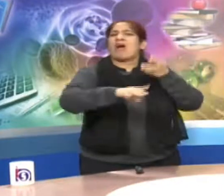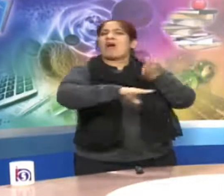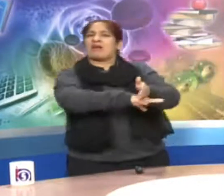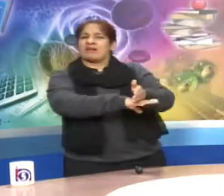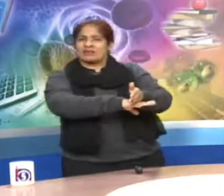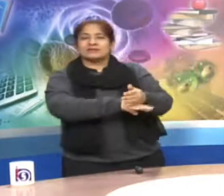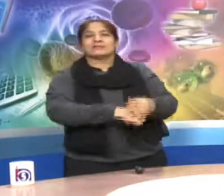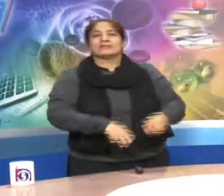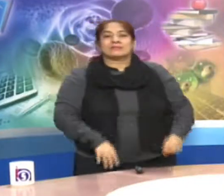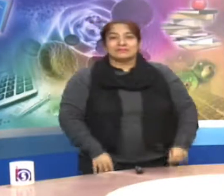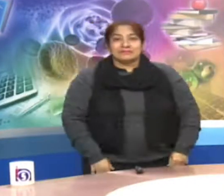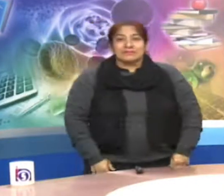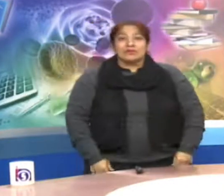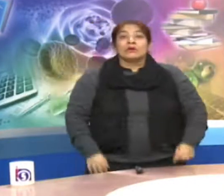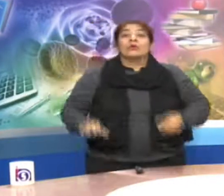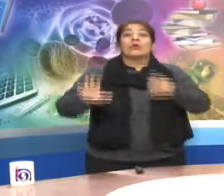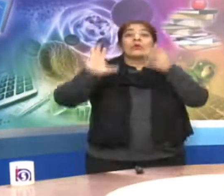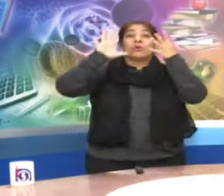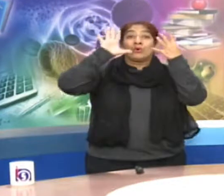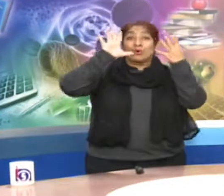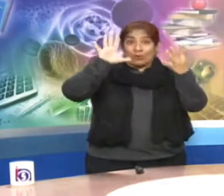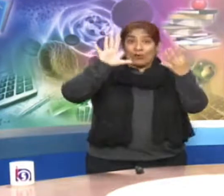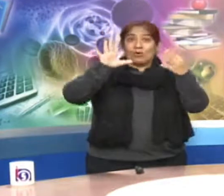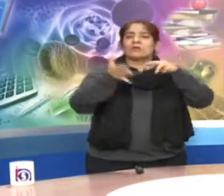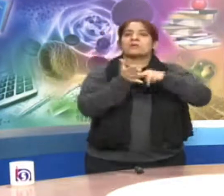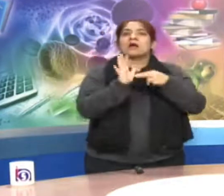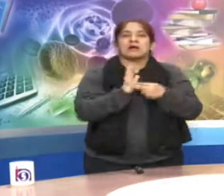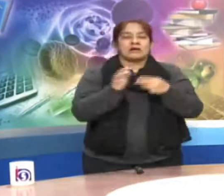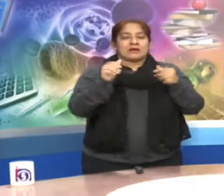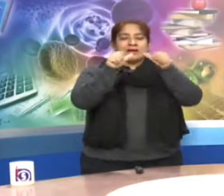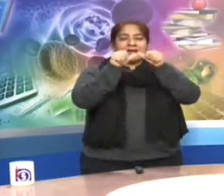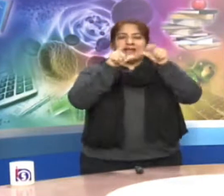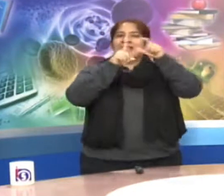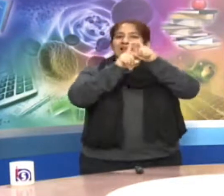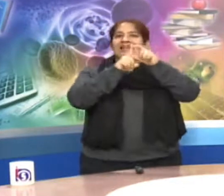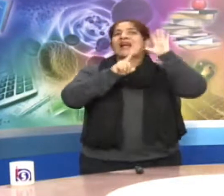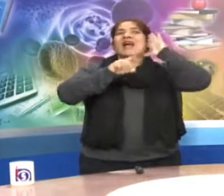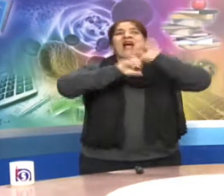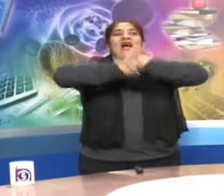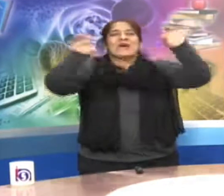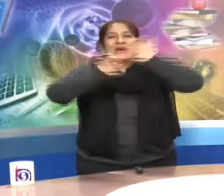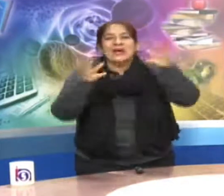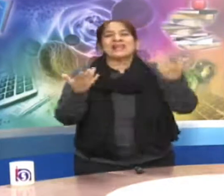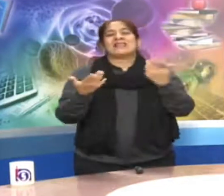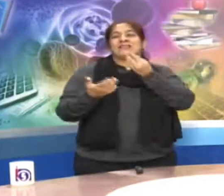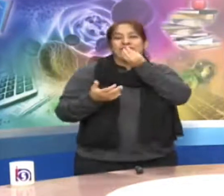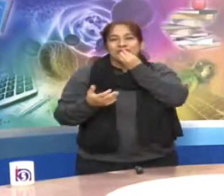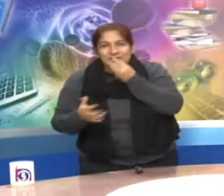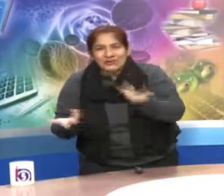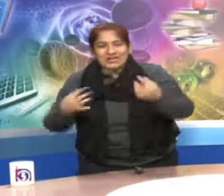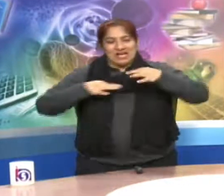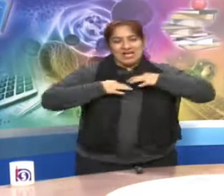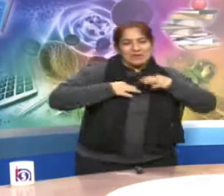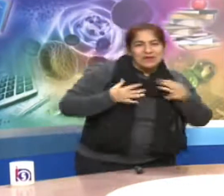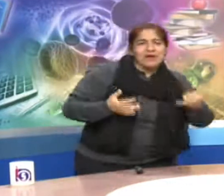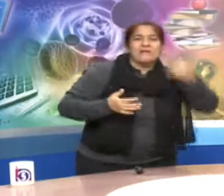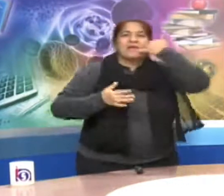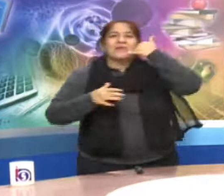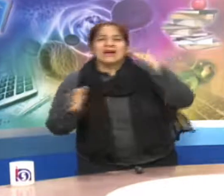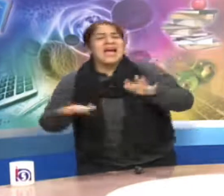9th point, misleading ads. You see advertisements about